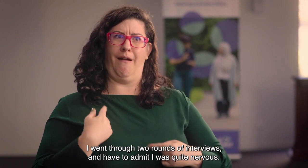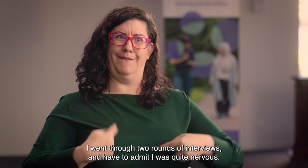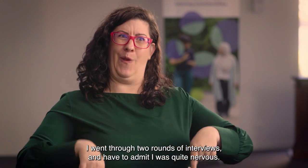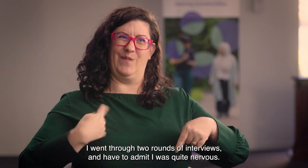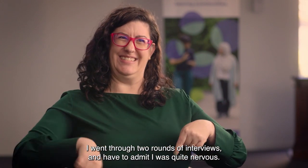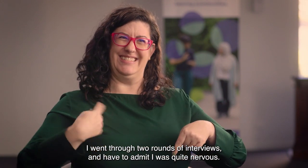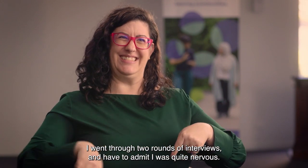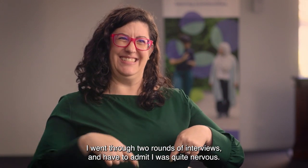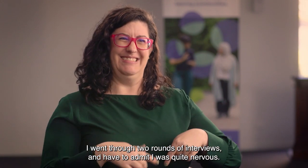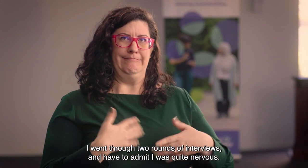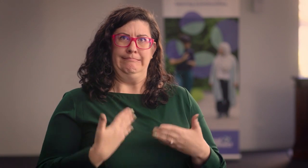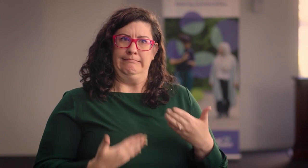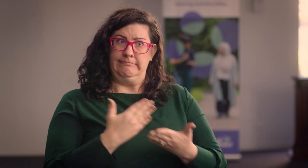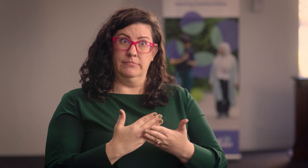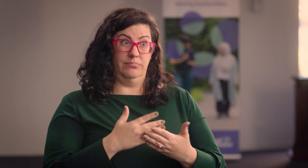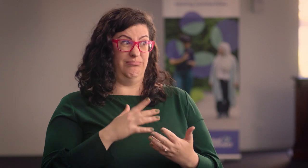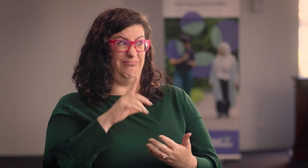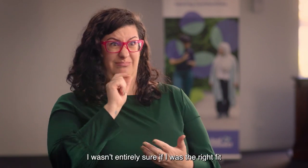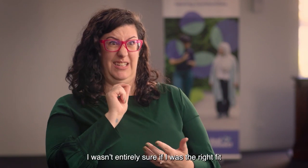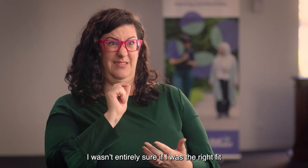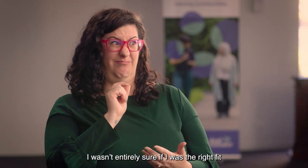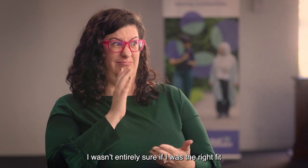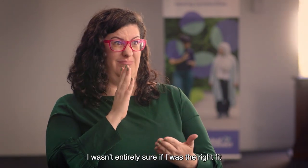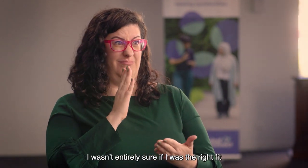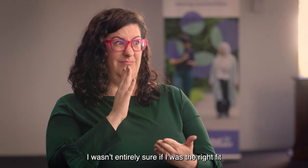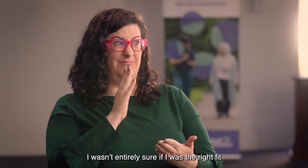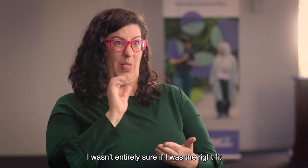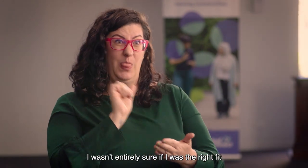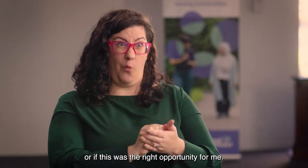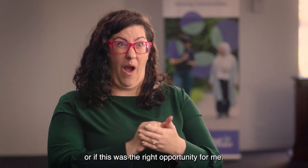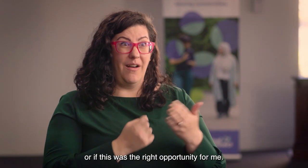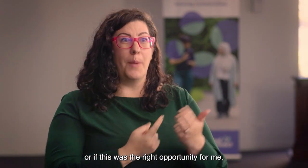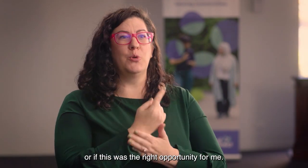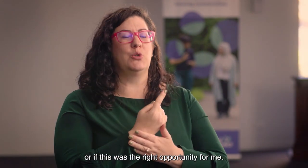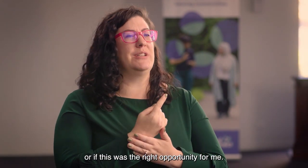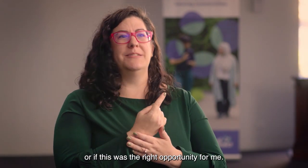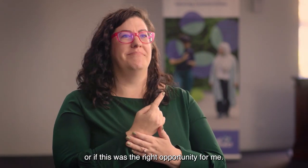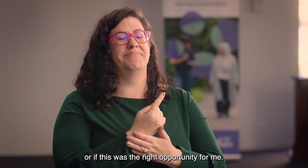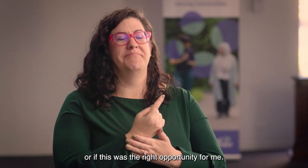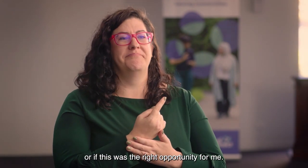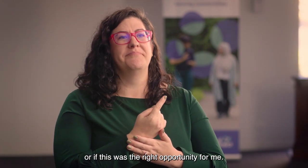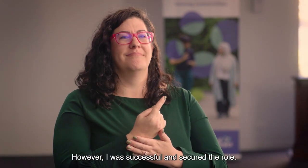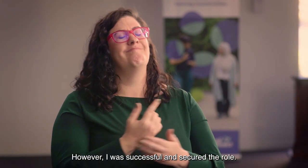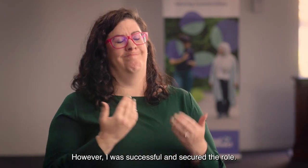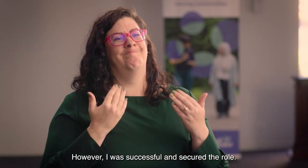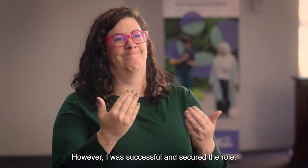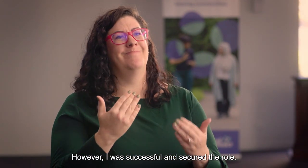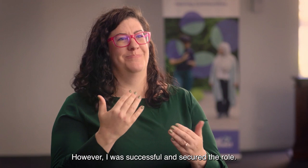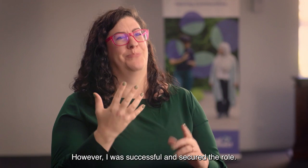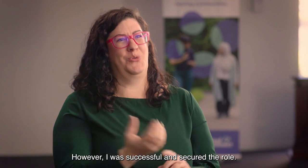admit, I was quite nervous. I wasn't entirely sure if I was the right fit or if this was the right opportunity for me. However, I was